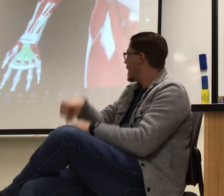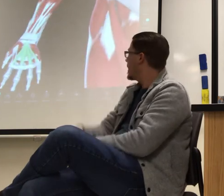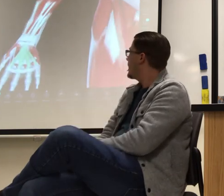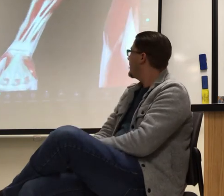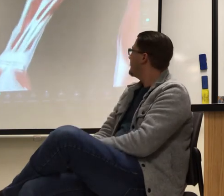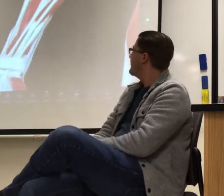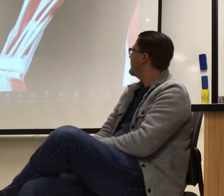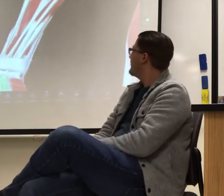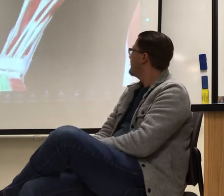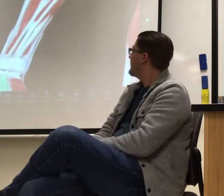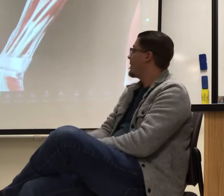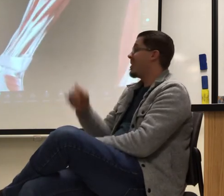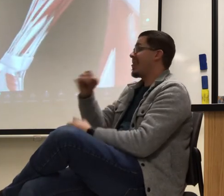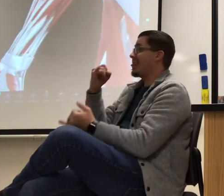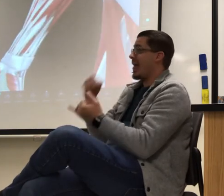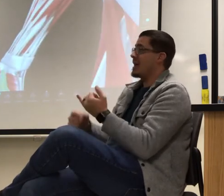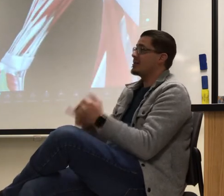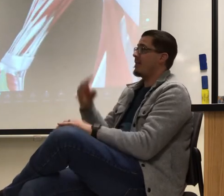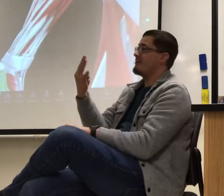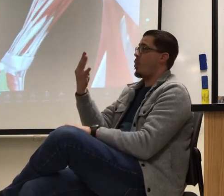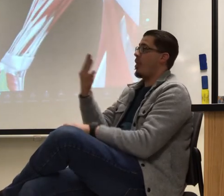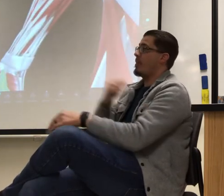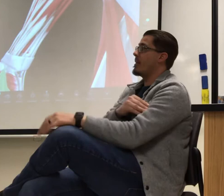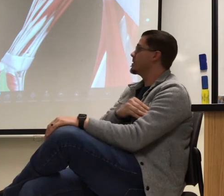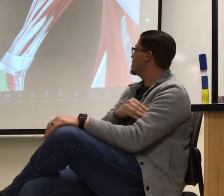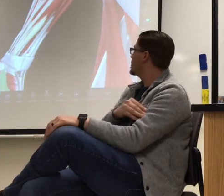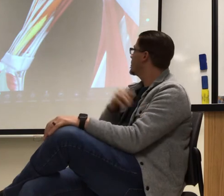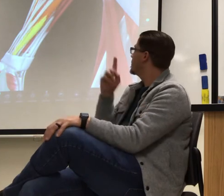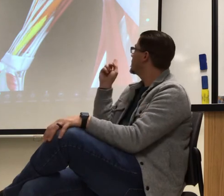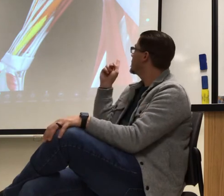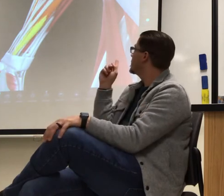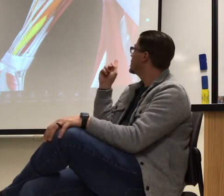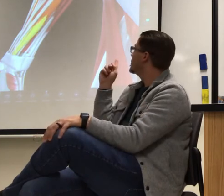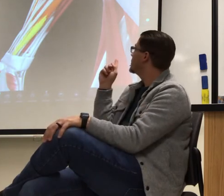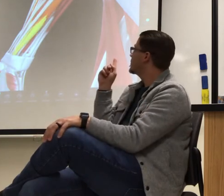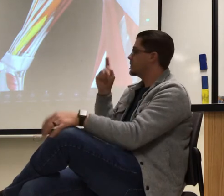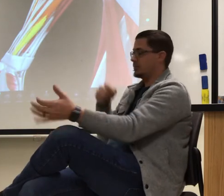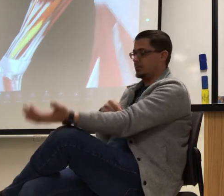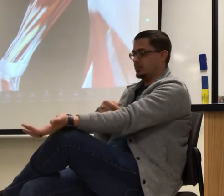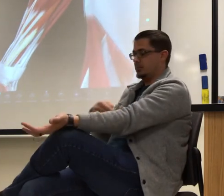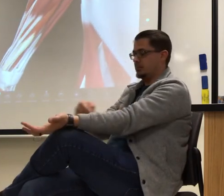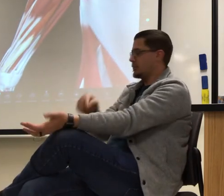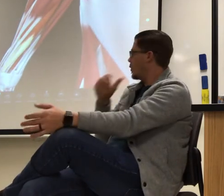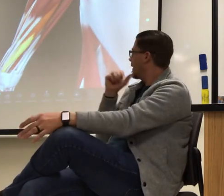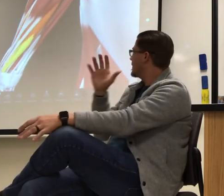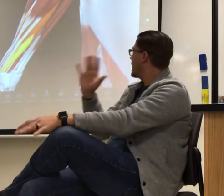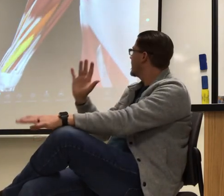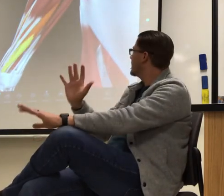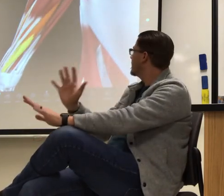Okay, and the last muscle I presented was on this one there. No, that's not it, sorry.